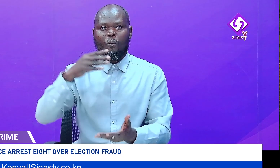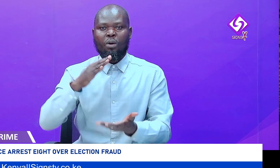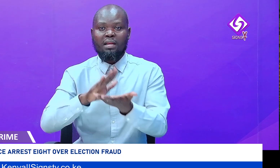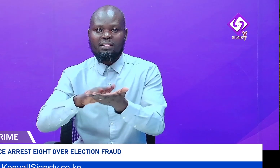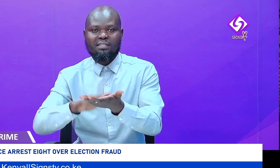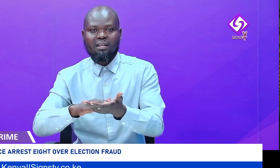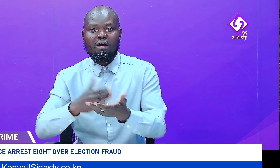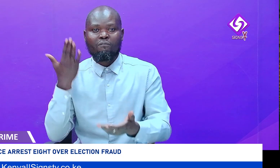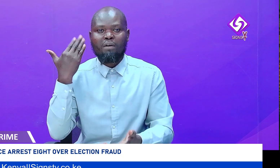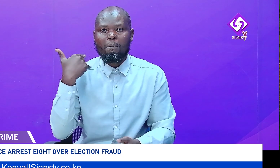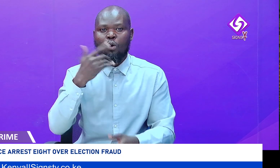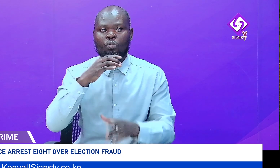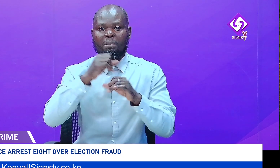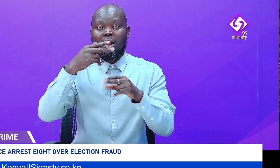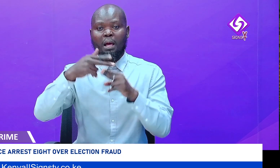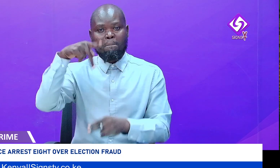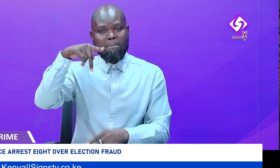not to declare victory prematurely.